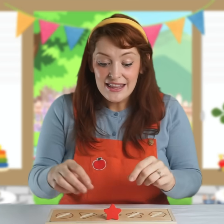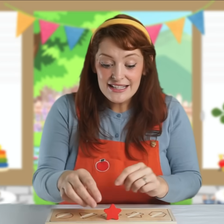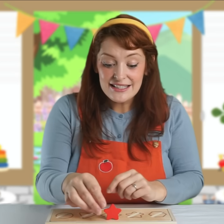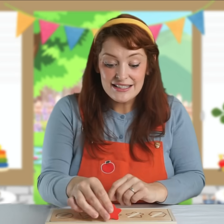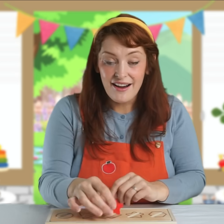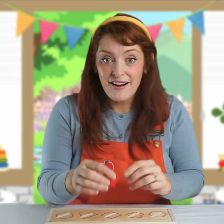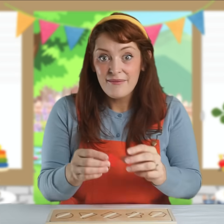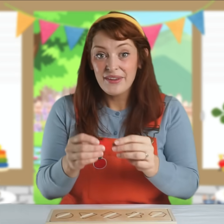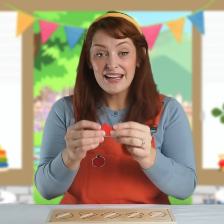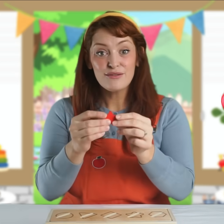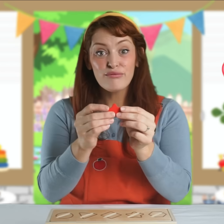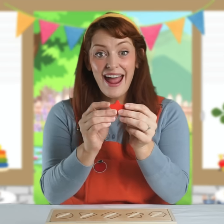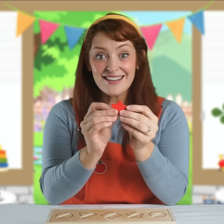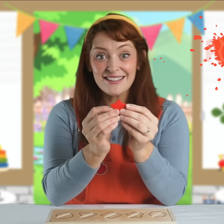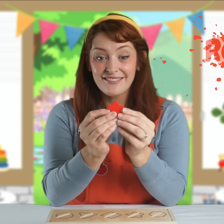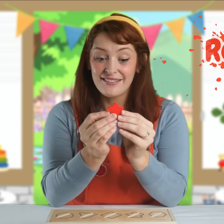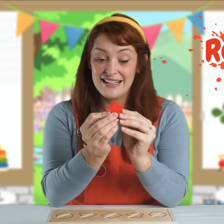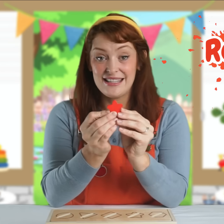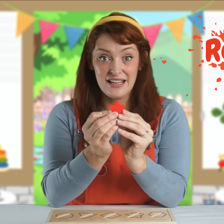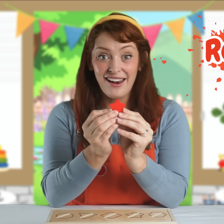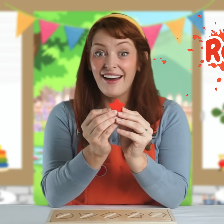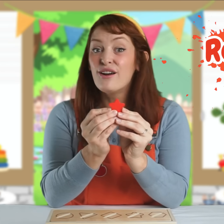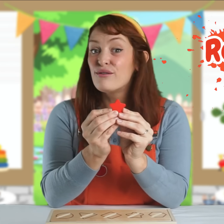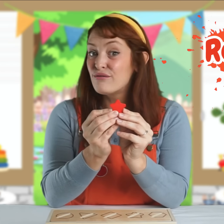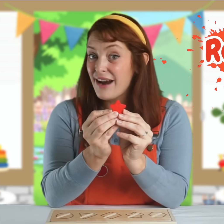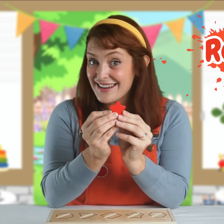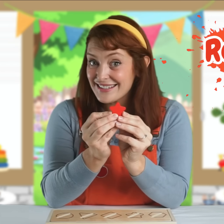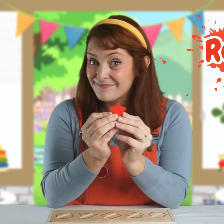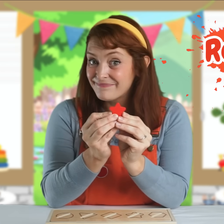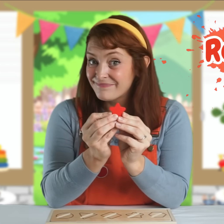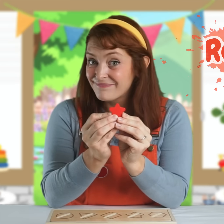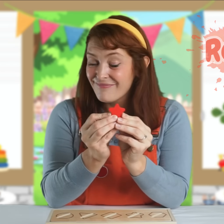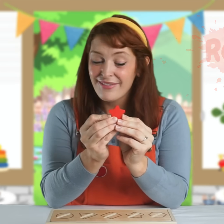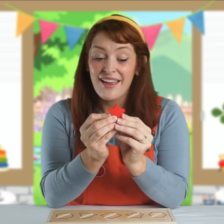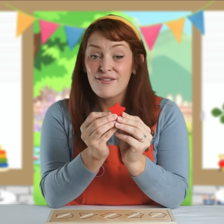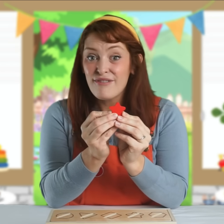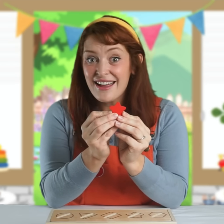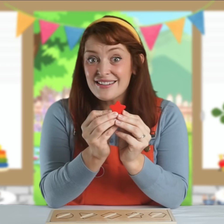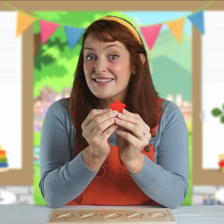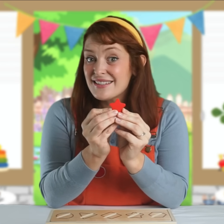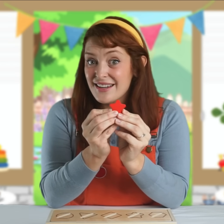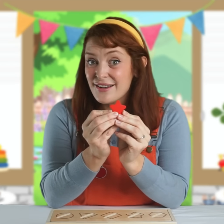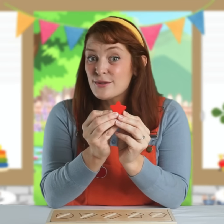This star is red. It's the colour red. Red starts with